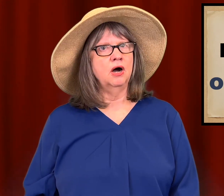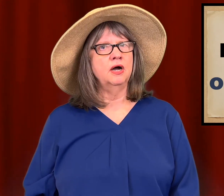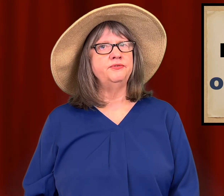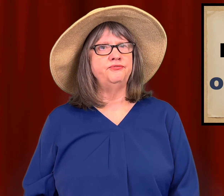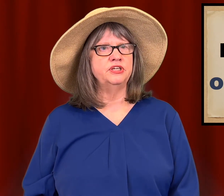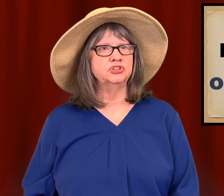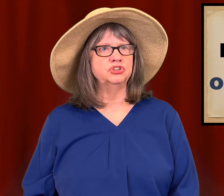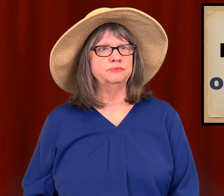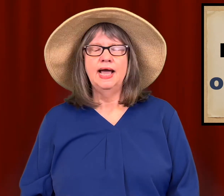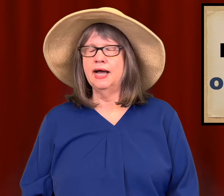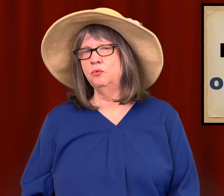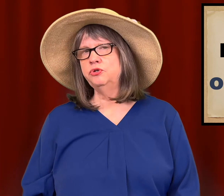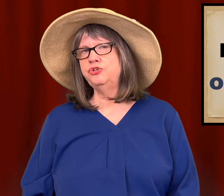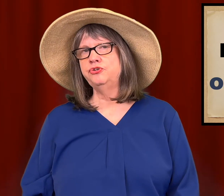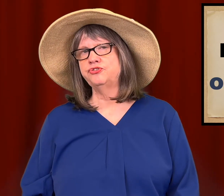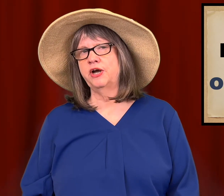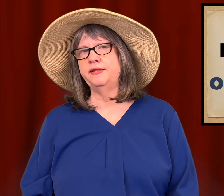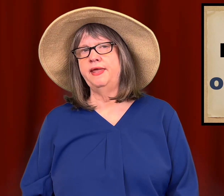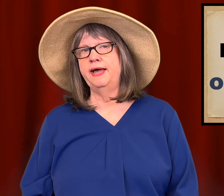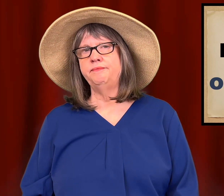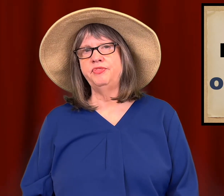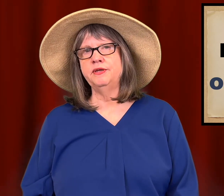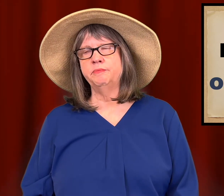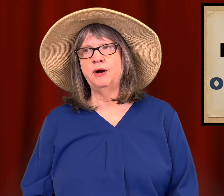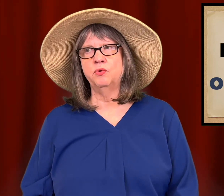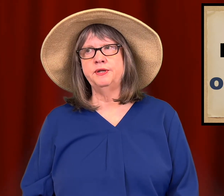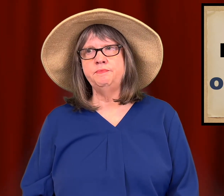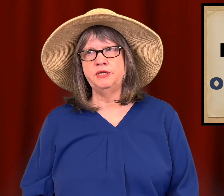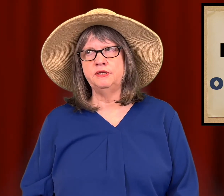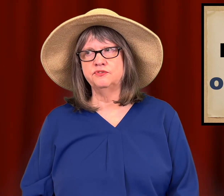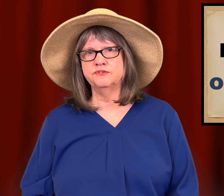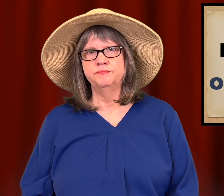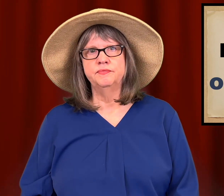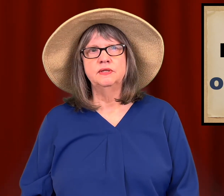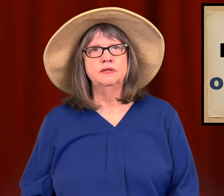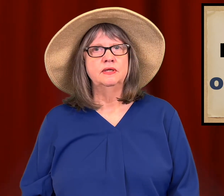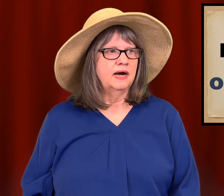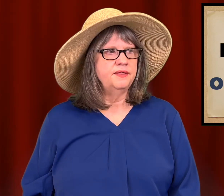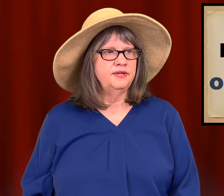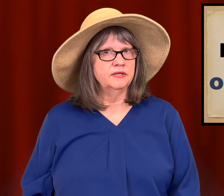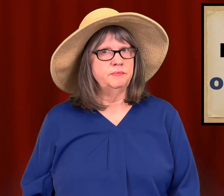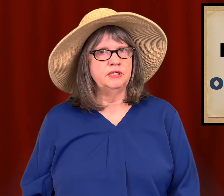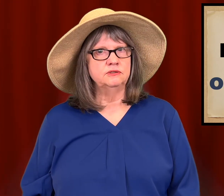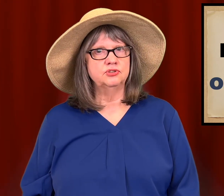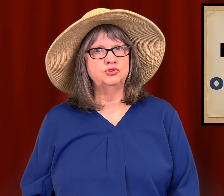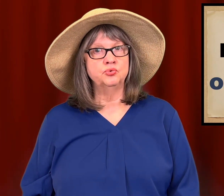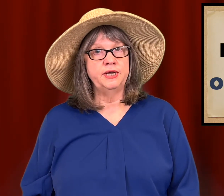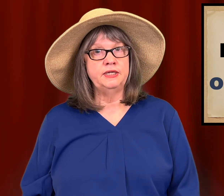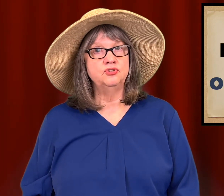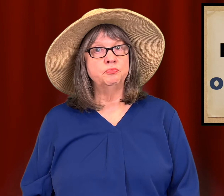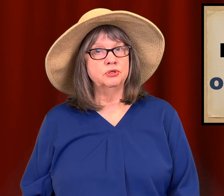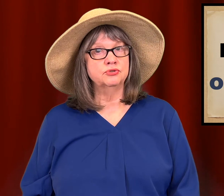odd fish, how would you sign that? Think about what it means. I think it means strange